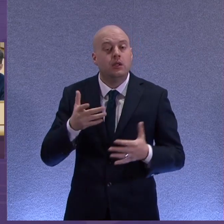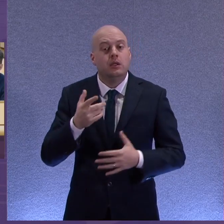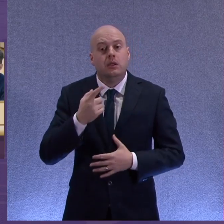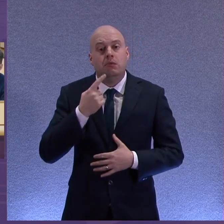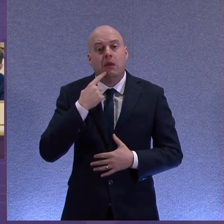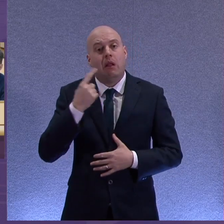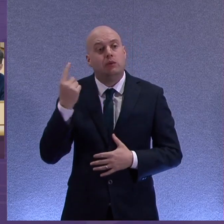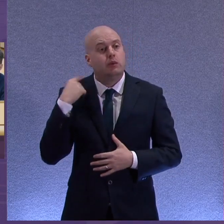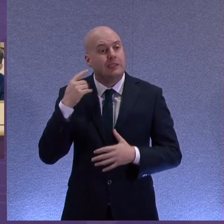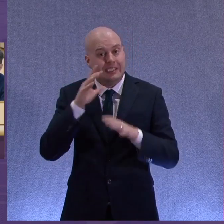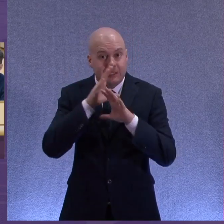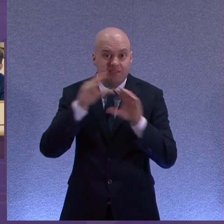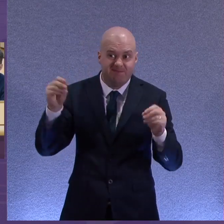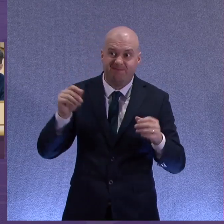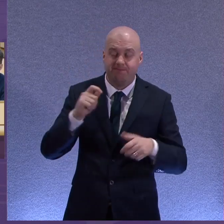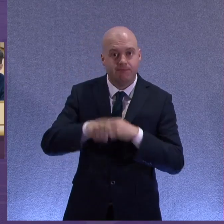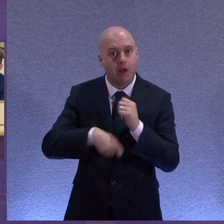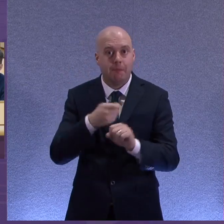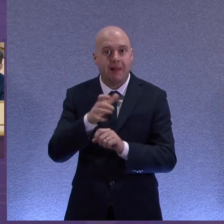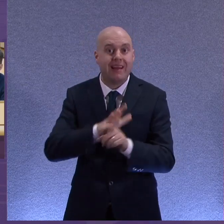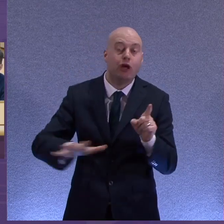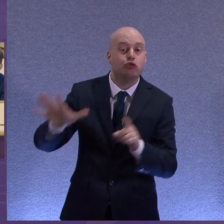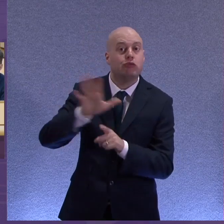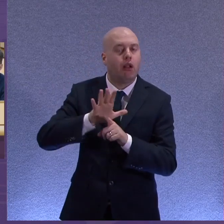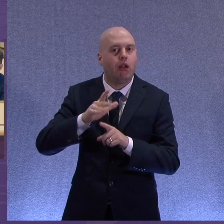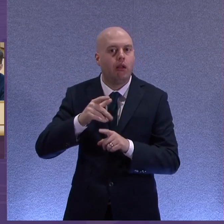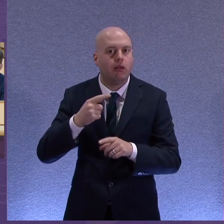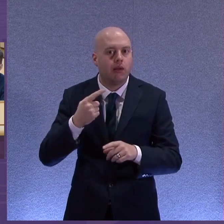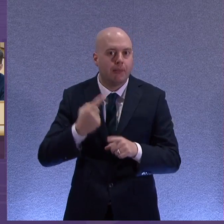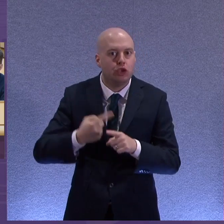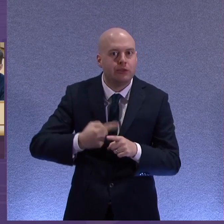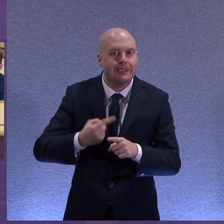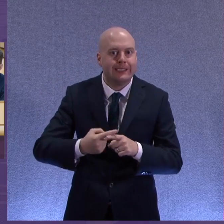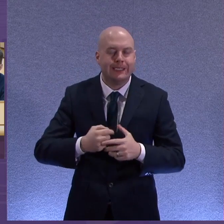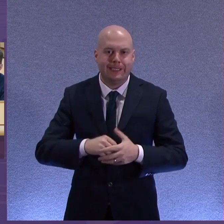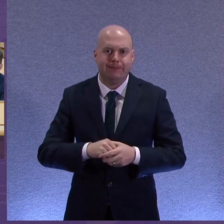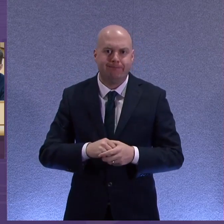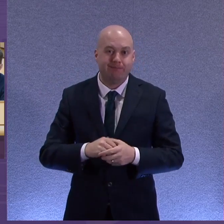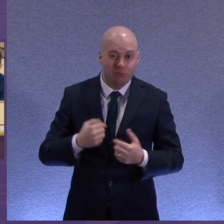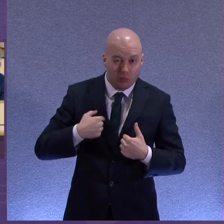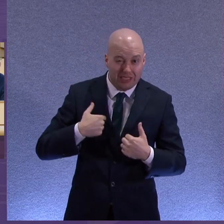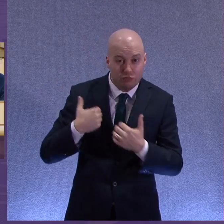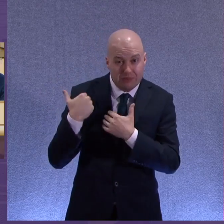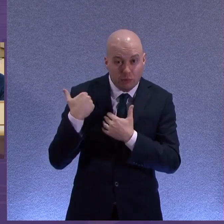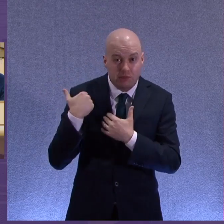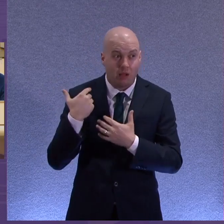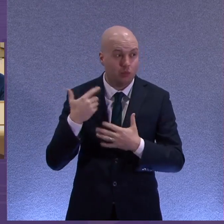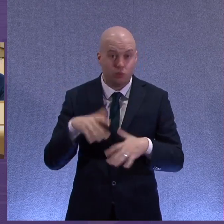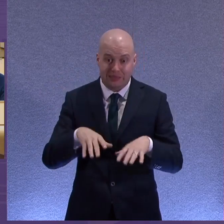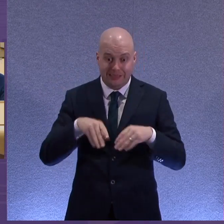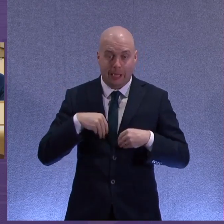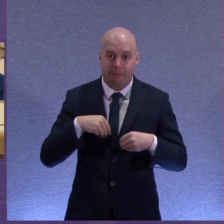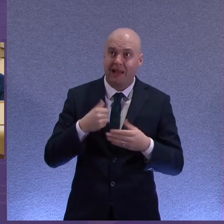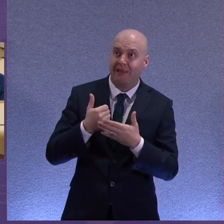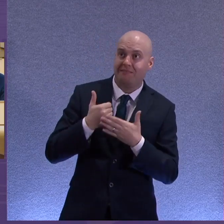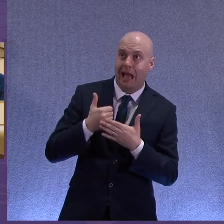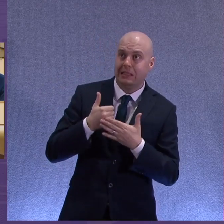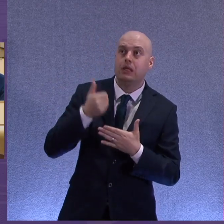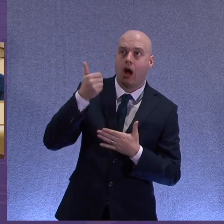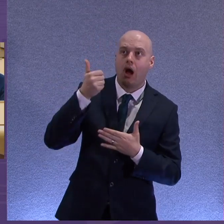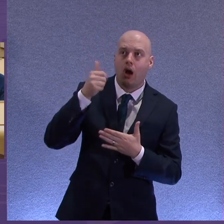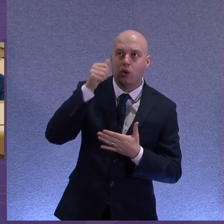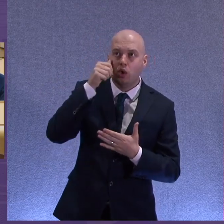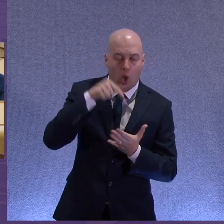us all is to accept and apply the advice we are given. Where clarity is required, to seek that clarity rationally.